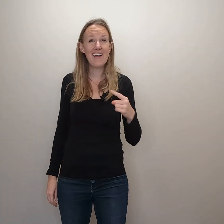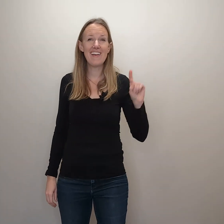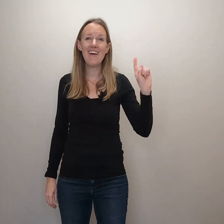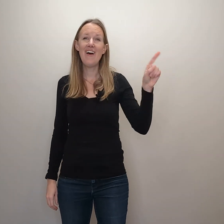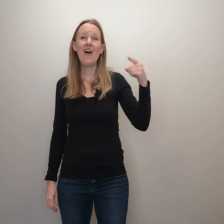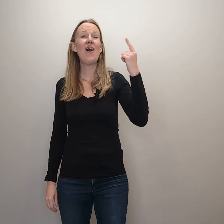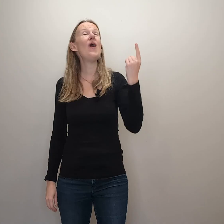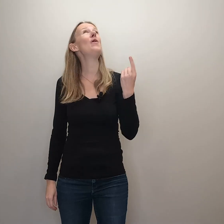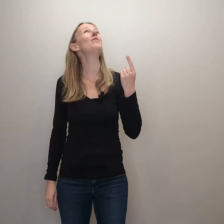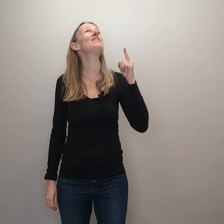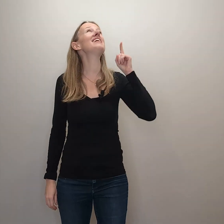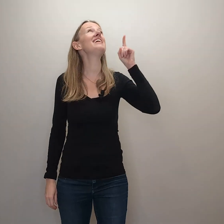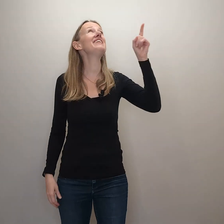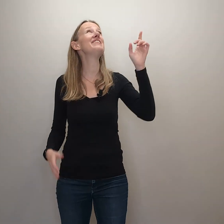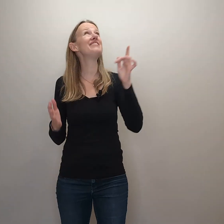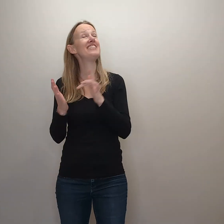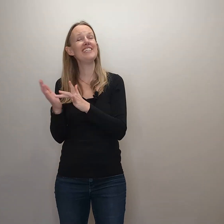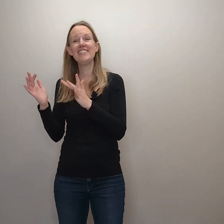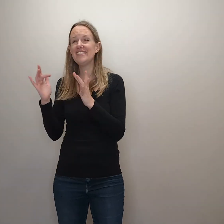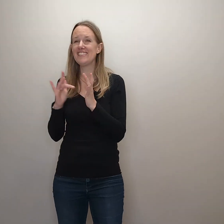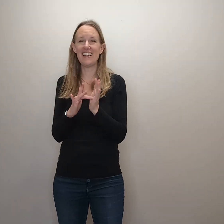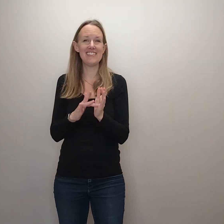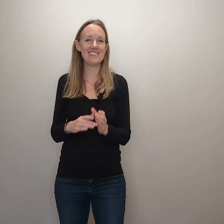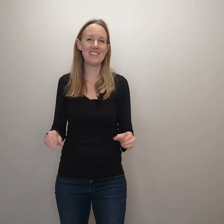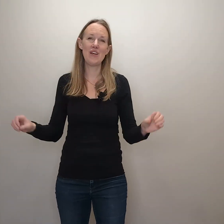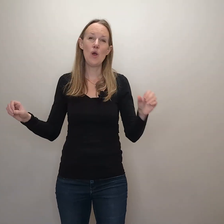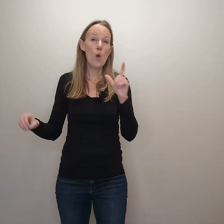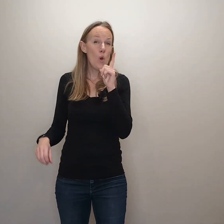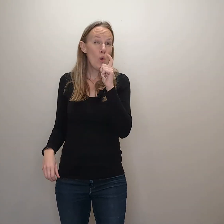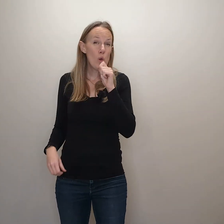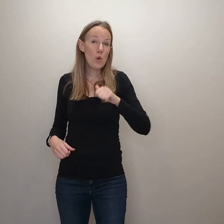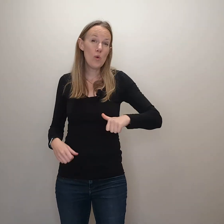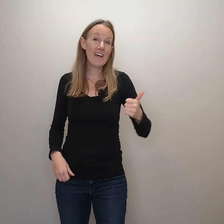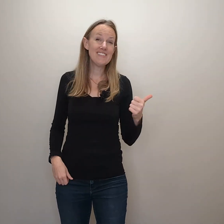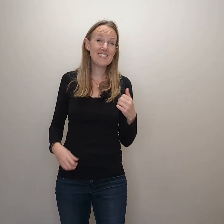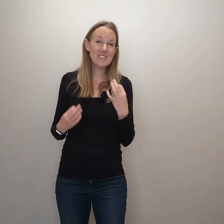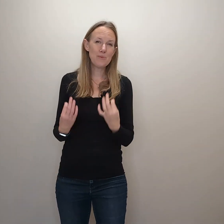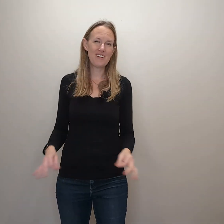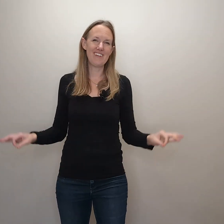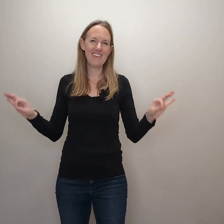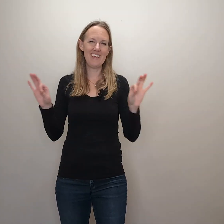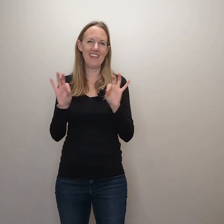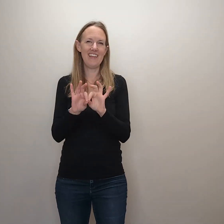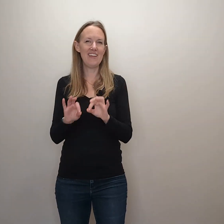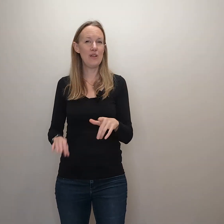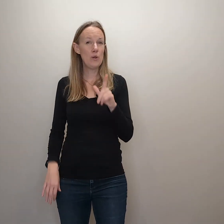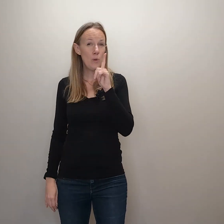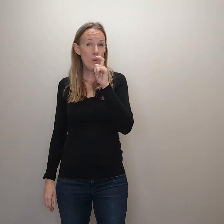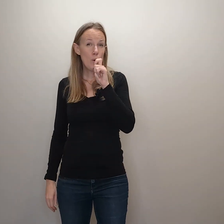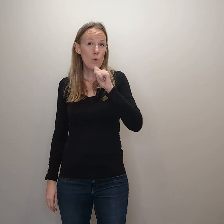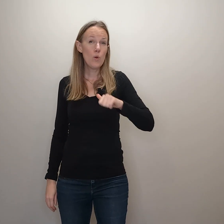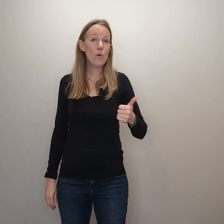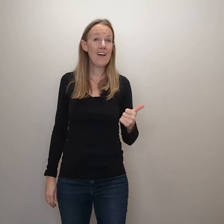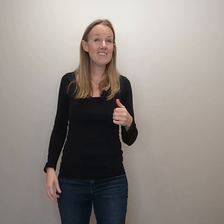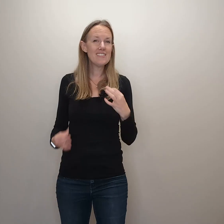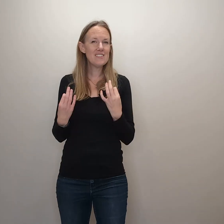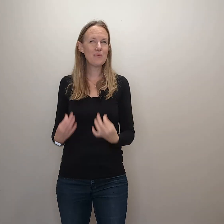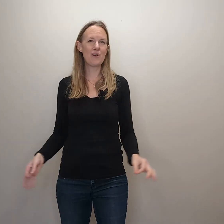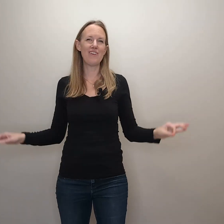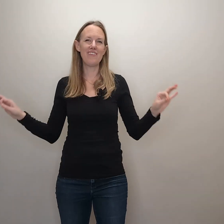one, only you, Jesus. Who else is worthy? Who else is